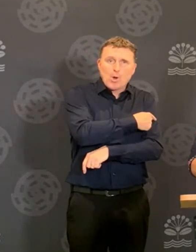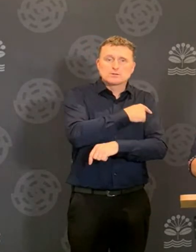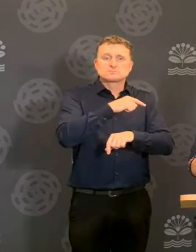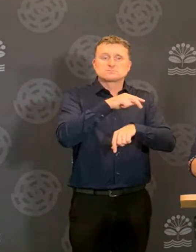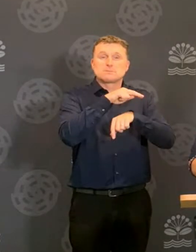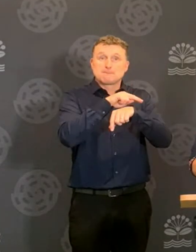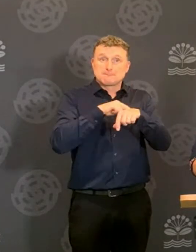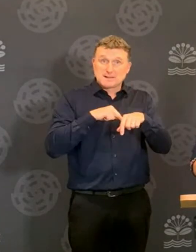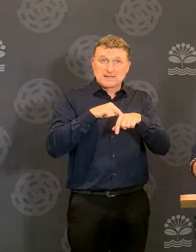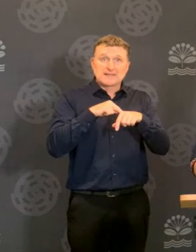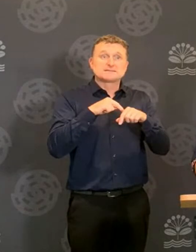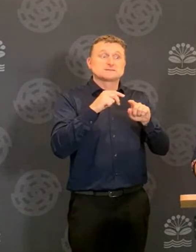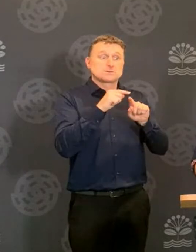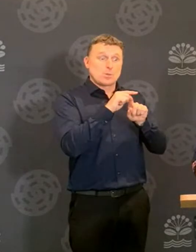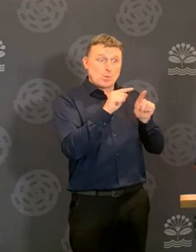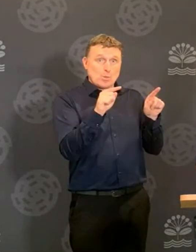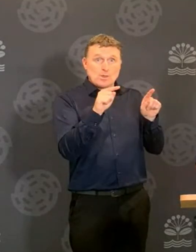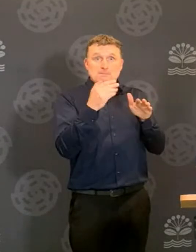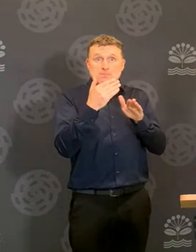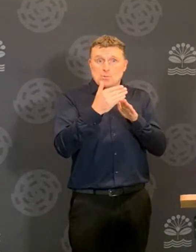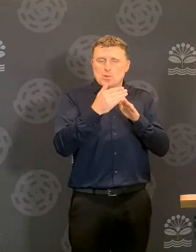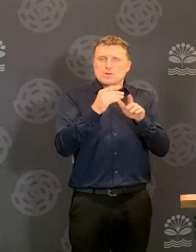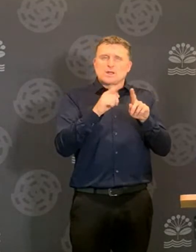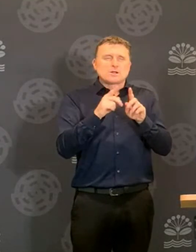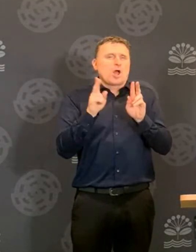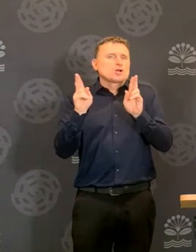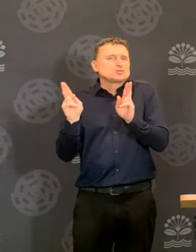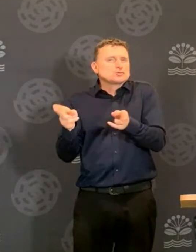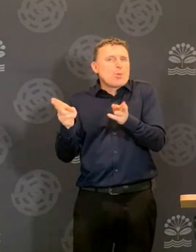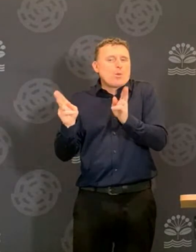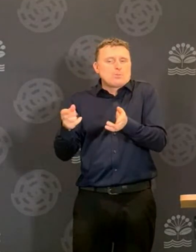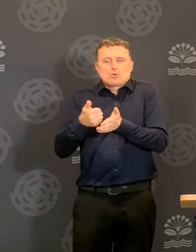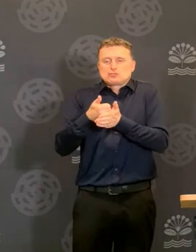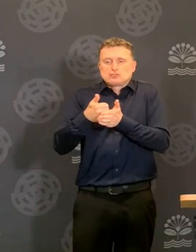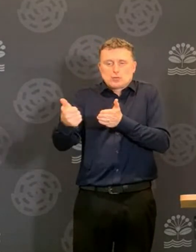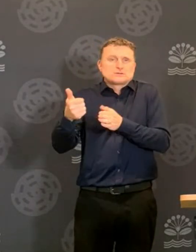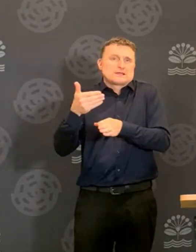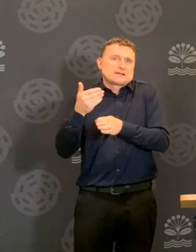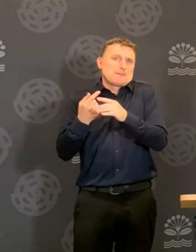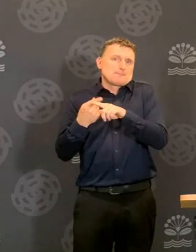Police, are now working at almost business as usual levels.